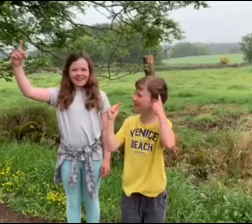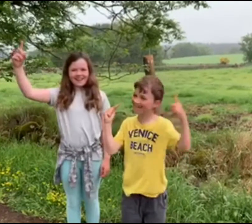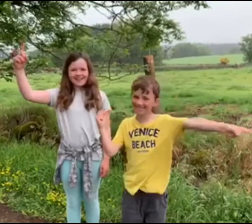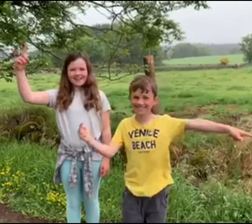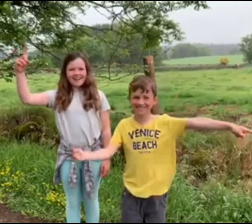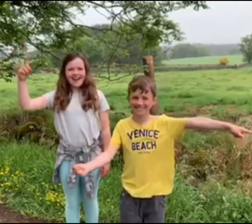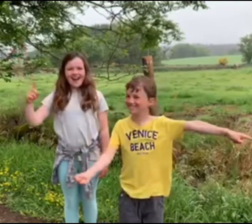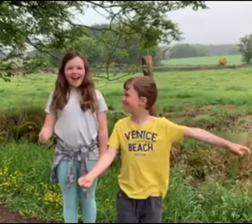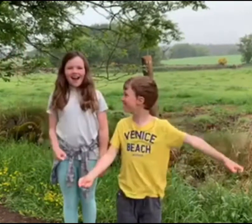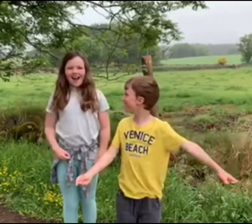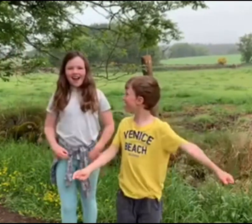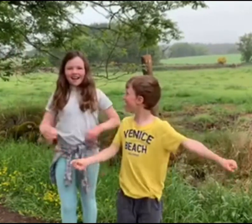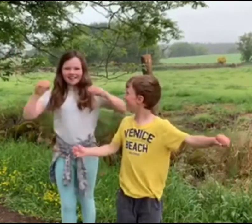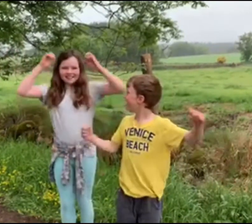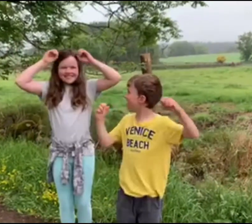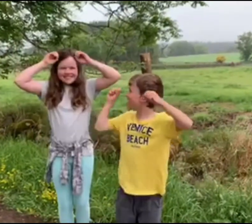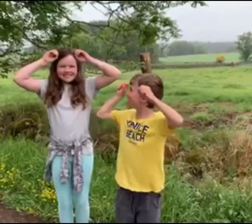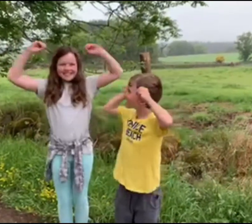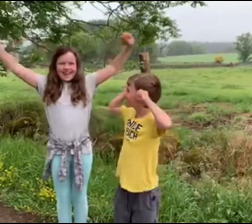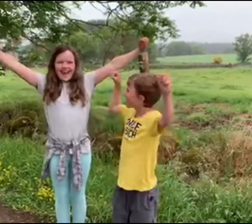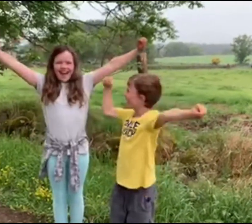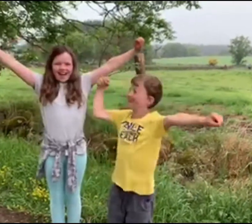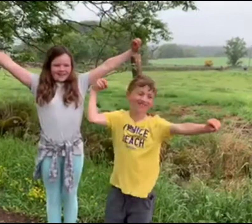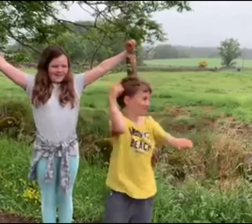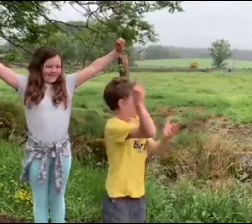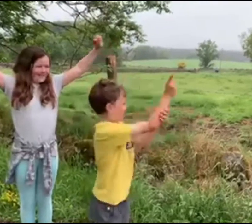By a Highland cow.